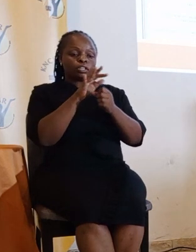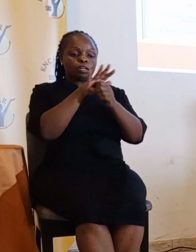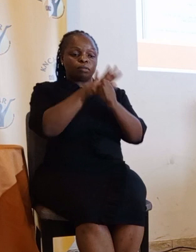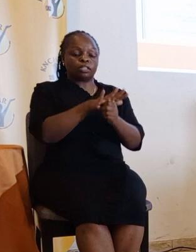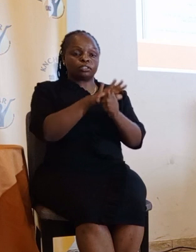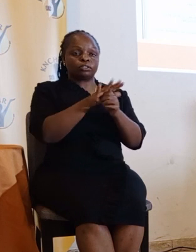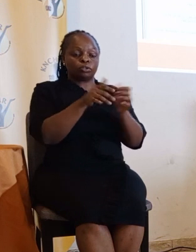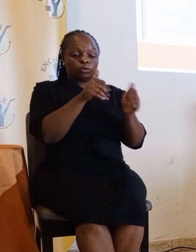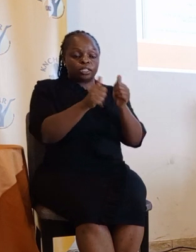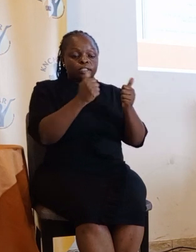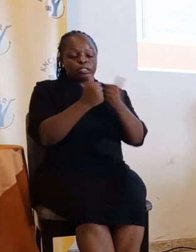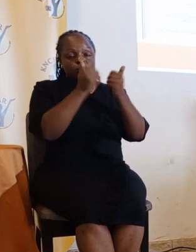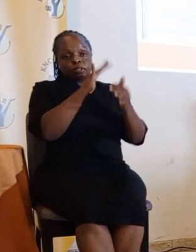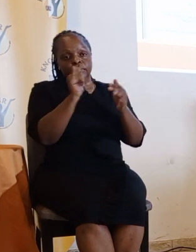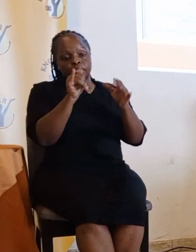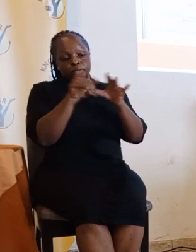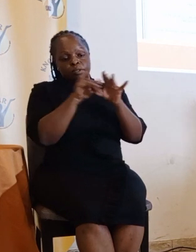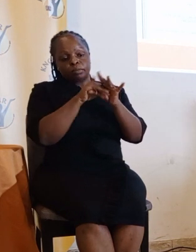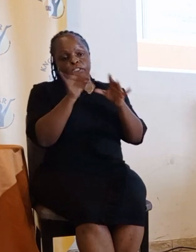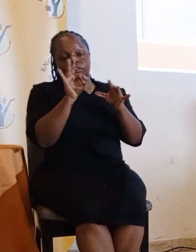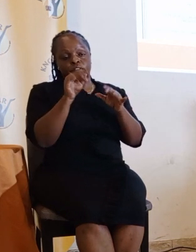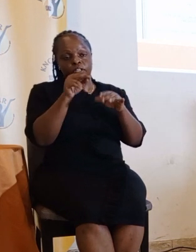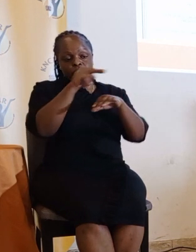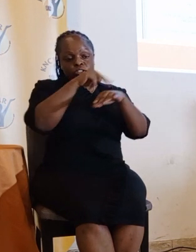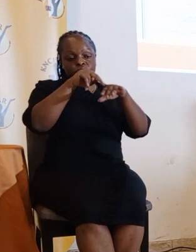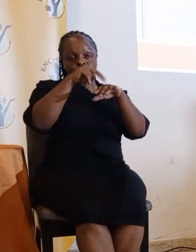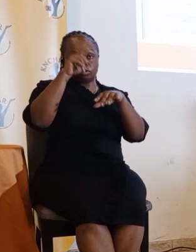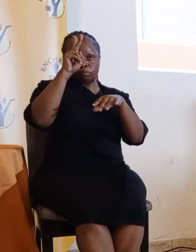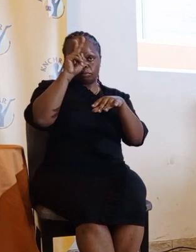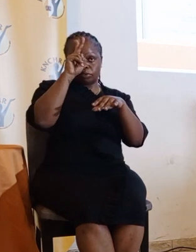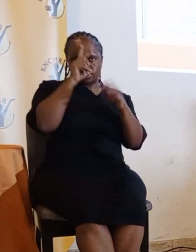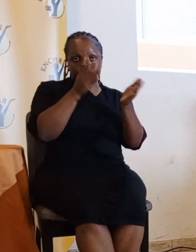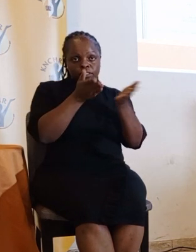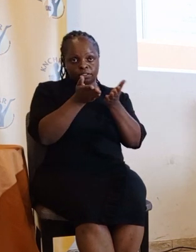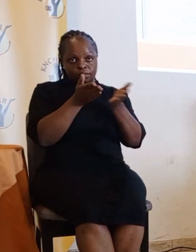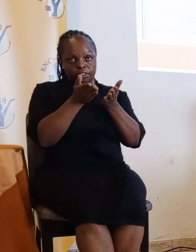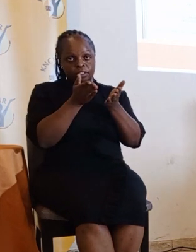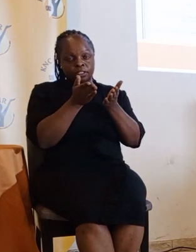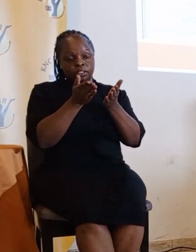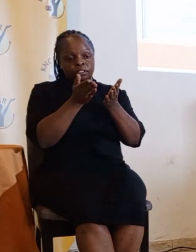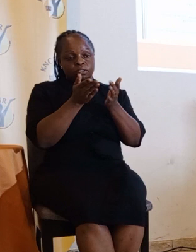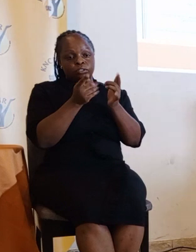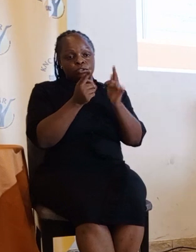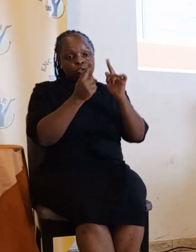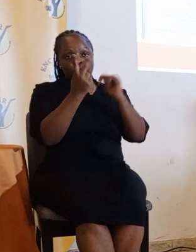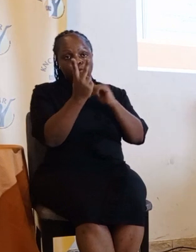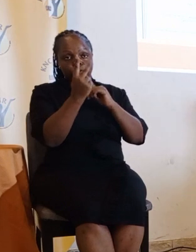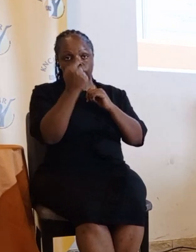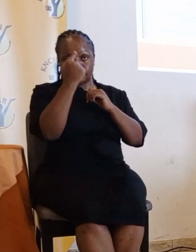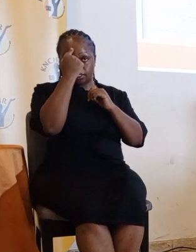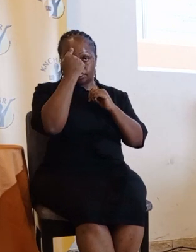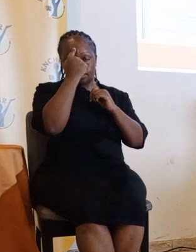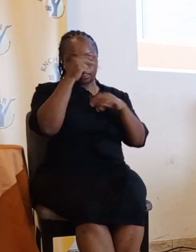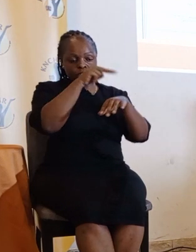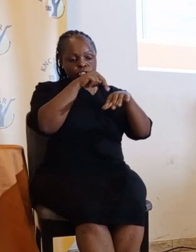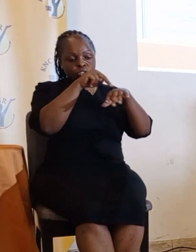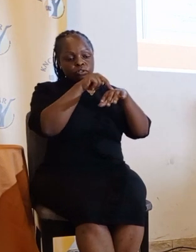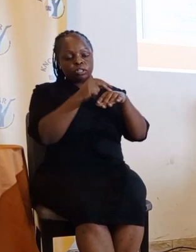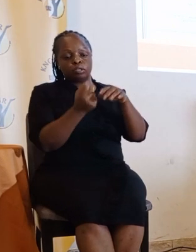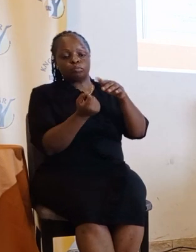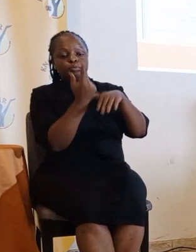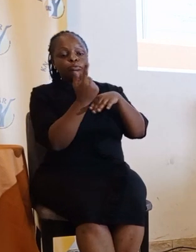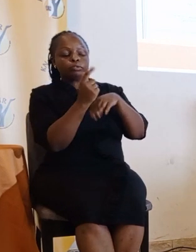allegedly committed by members of the National Police Service. 2 Indian nationals are said to have come to the